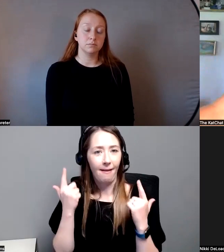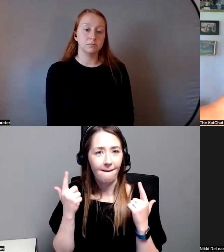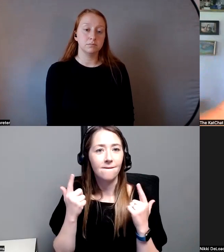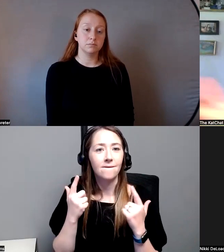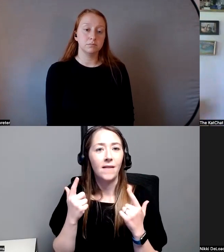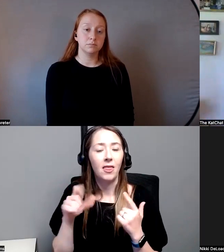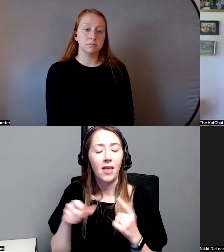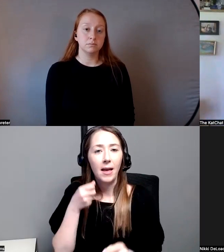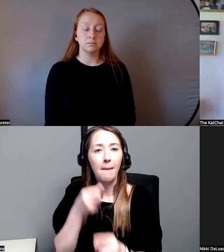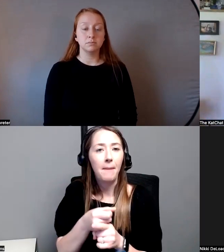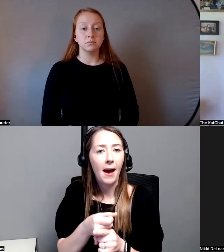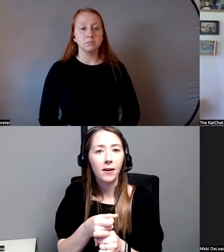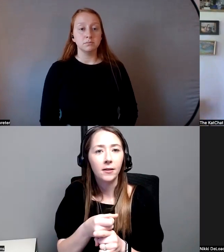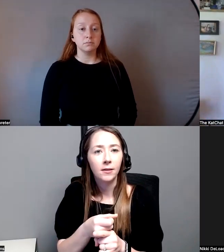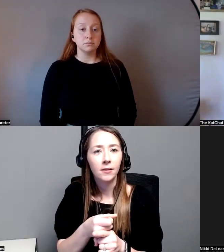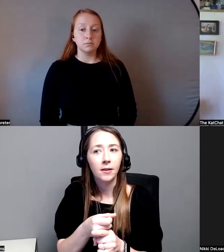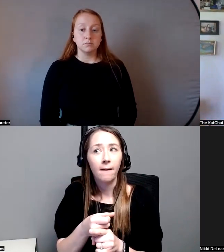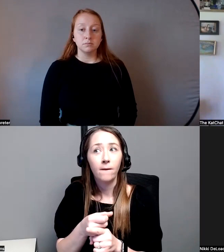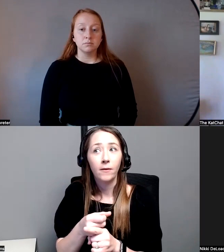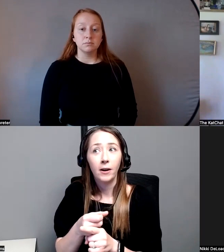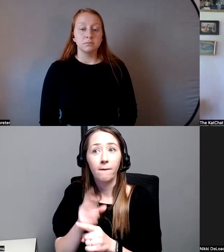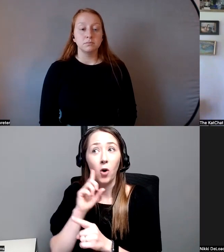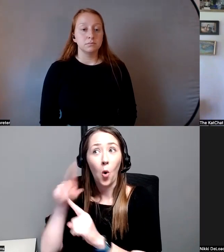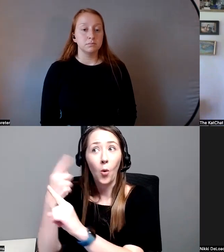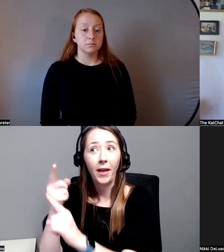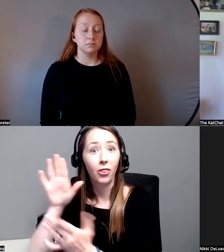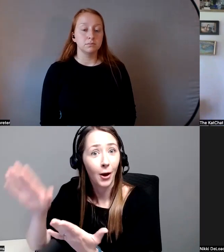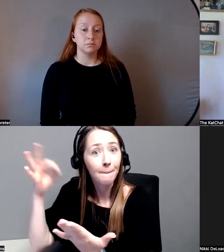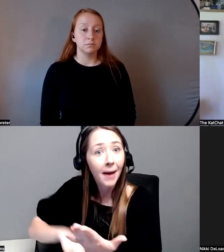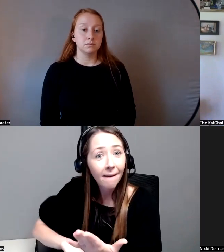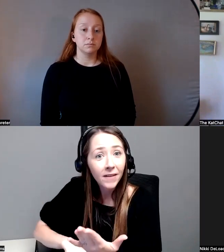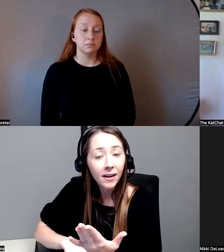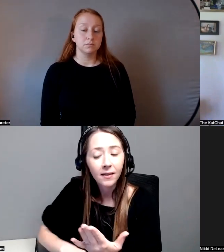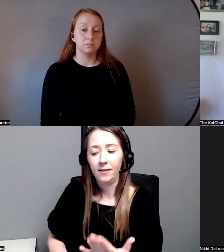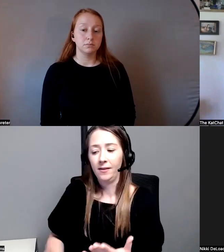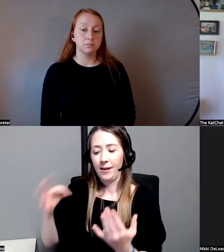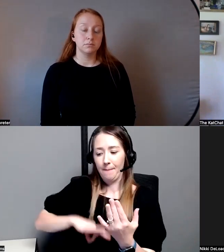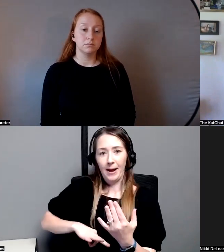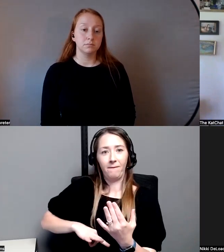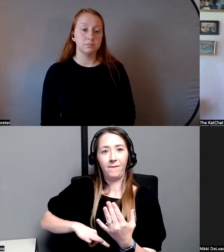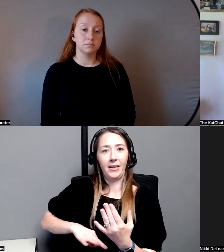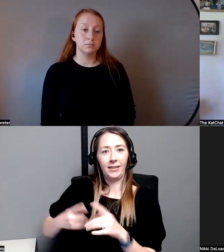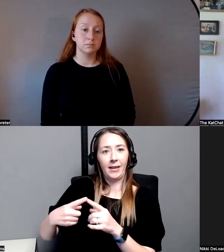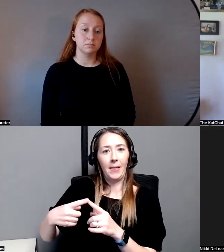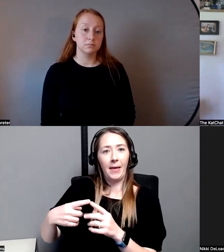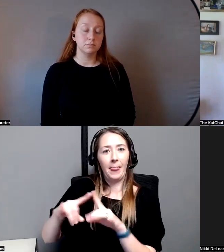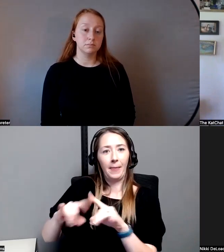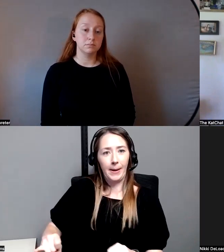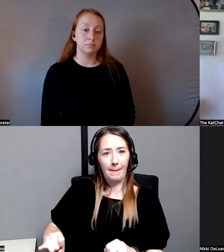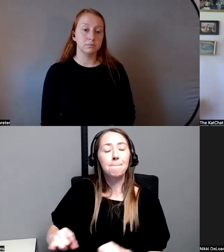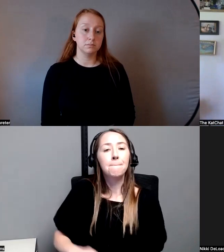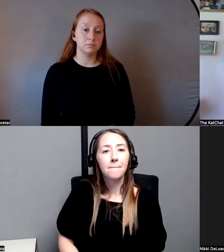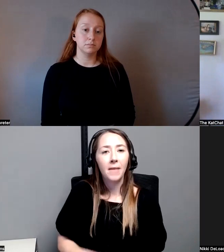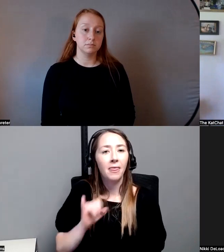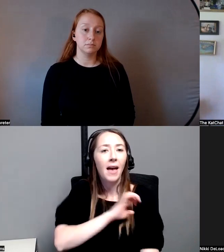The impact is not just for that other person and their family, it's for everyone. It's for yourself and your family, and that